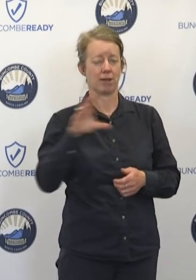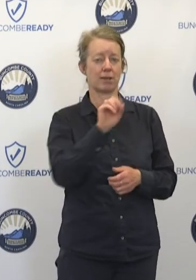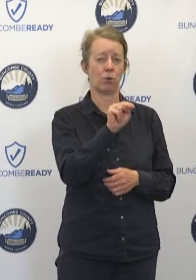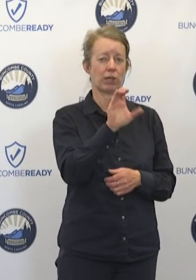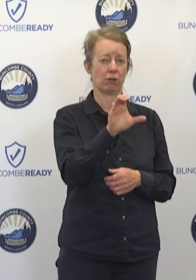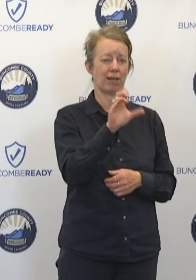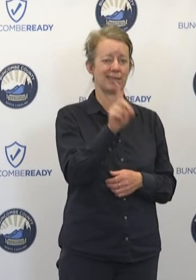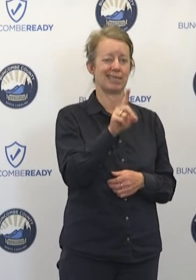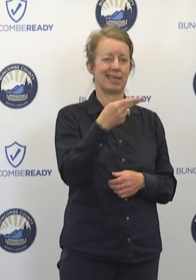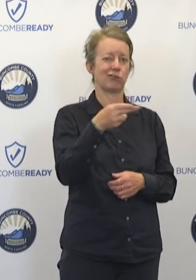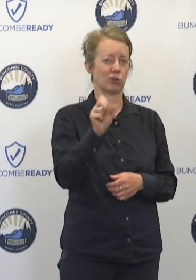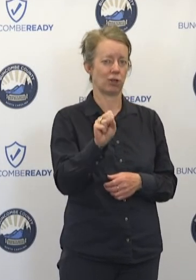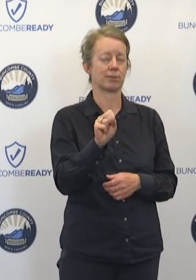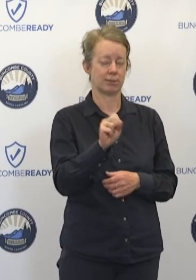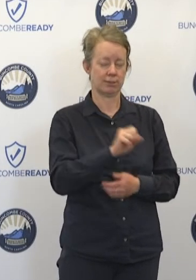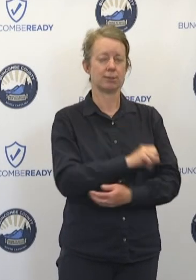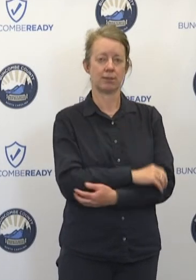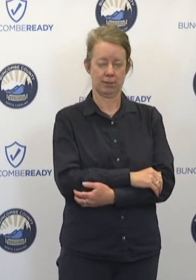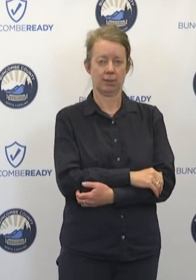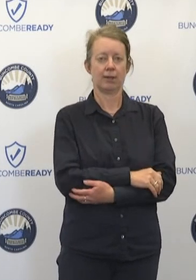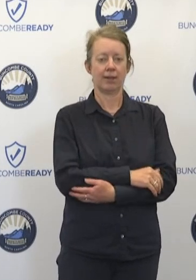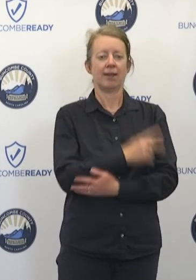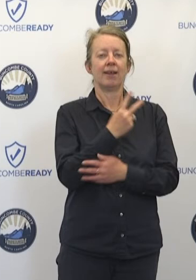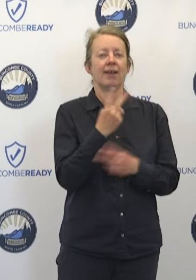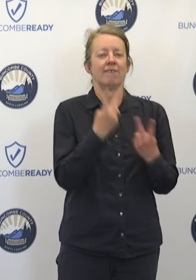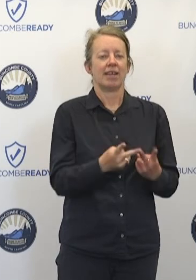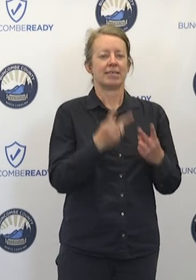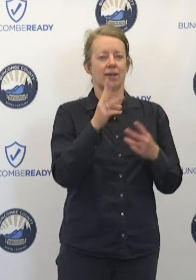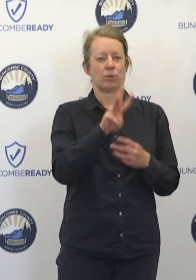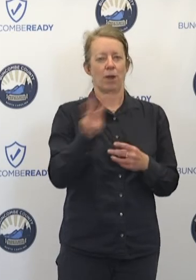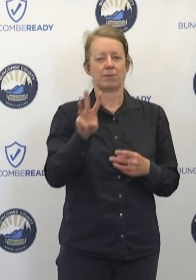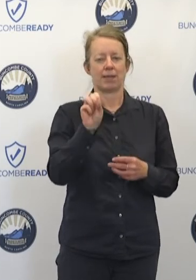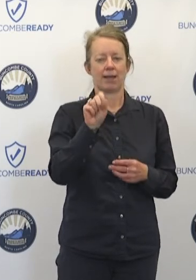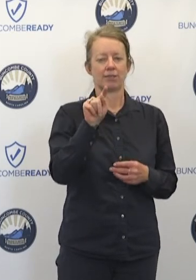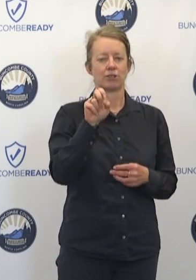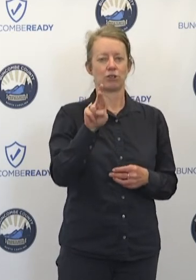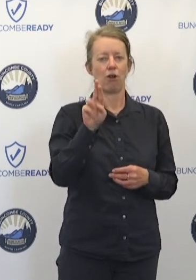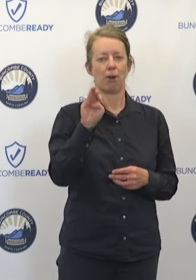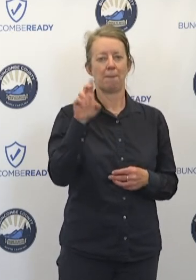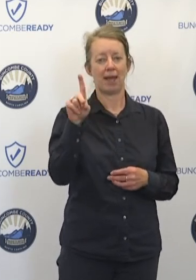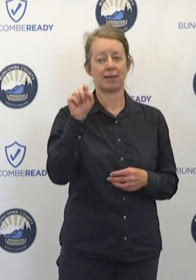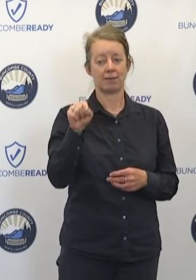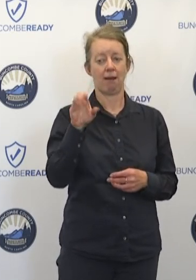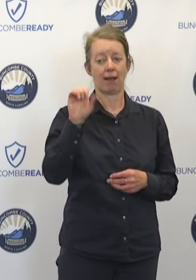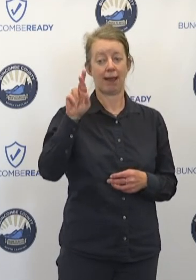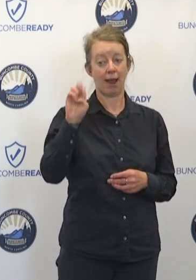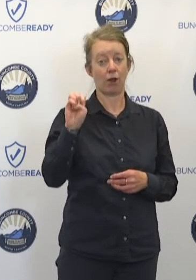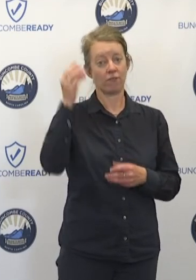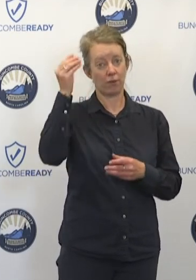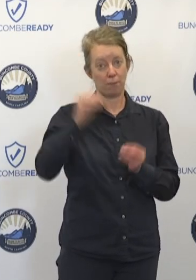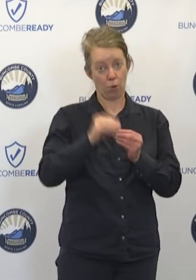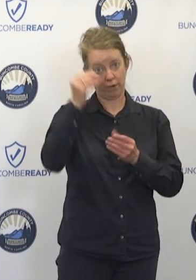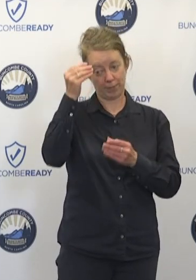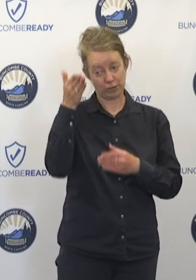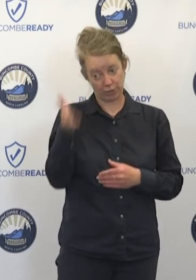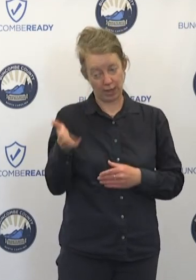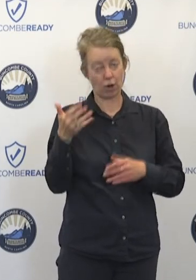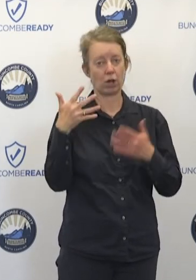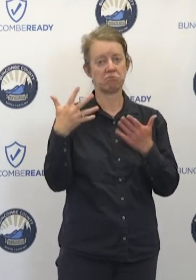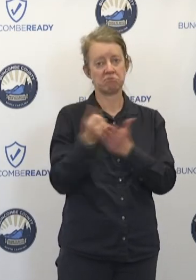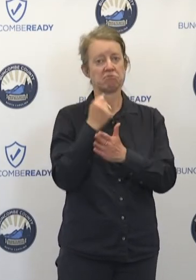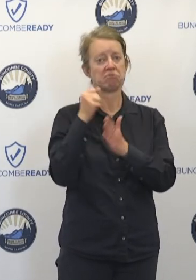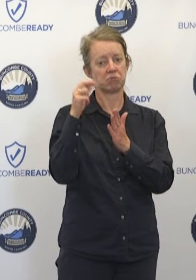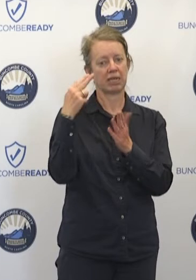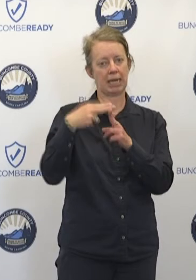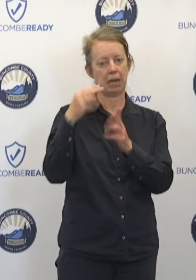North Carolina DHHS. Please visit starmed.care for more information and to register for a testing